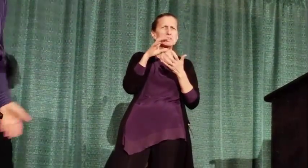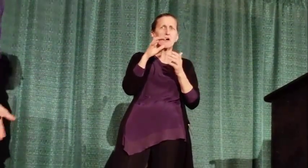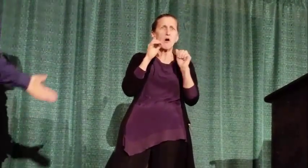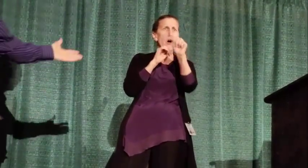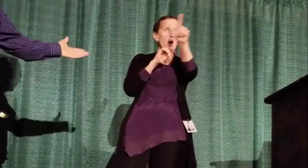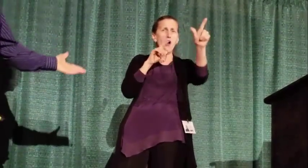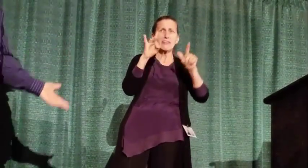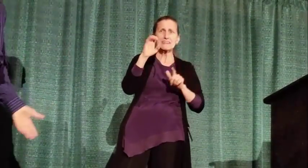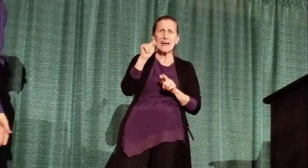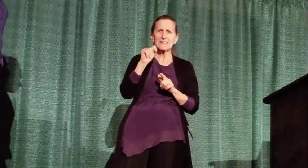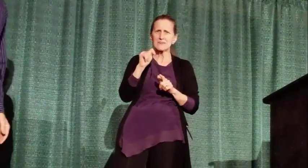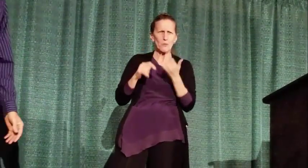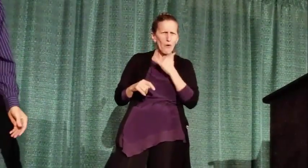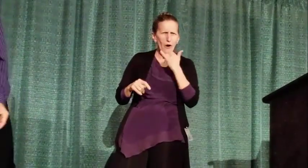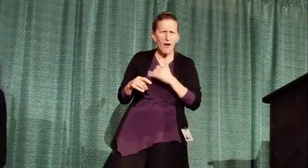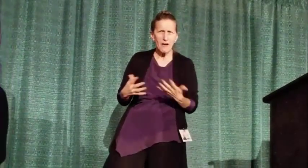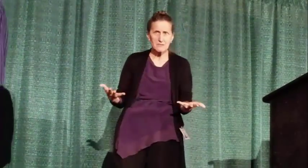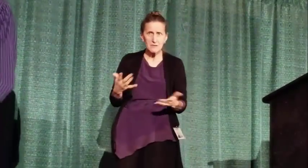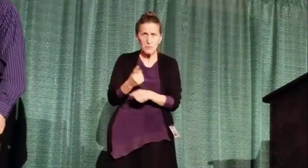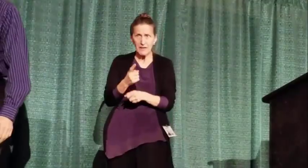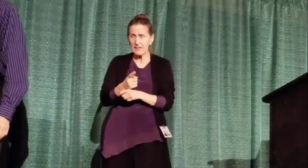there is all wrong, right?